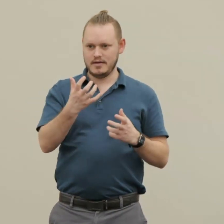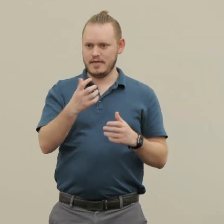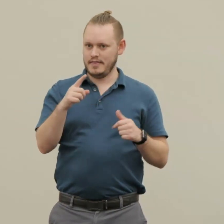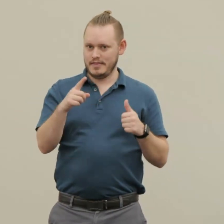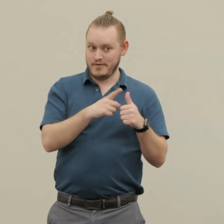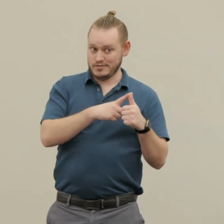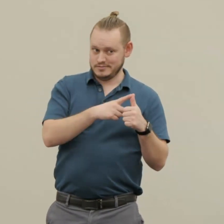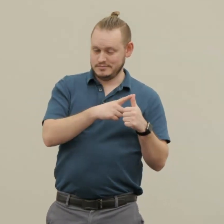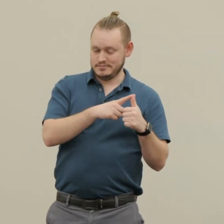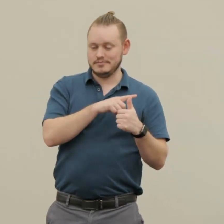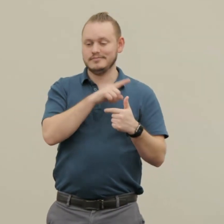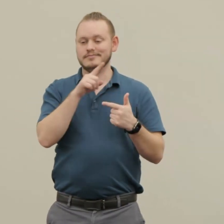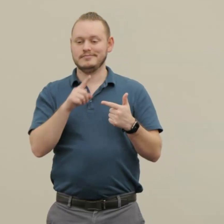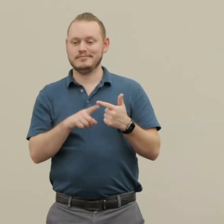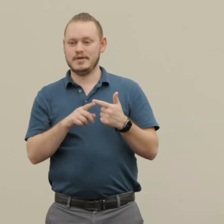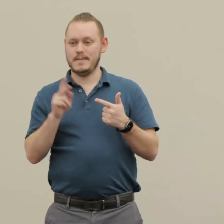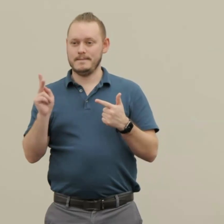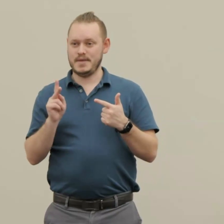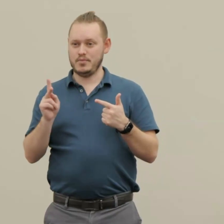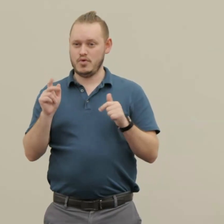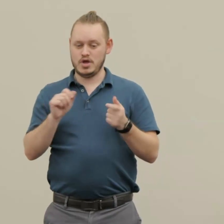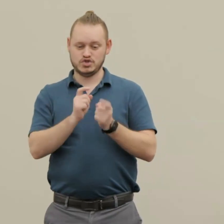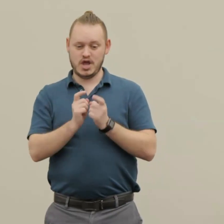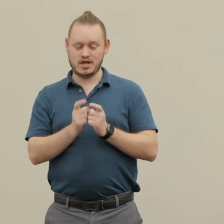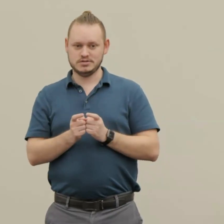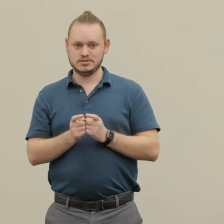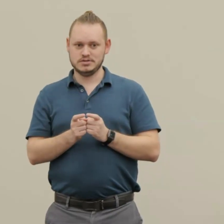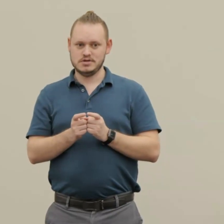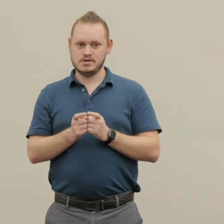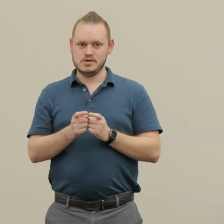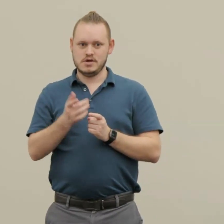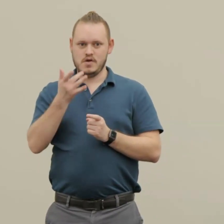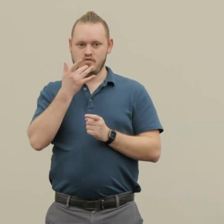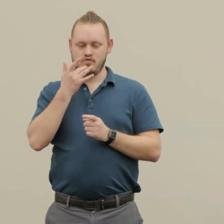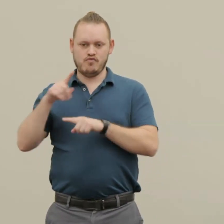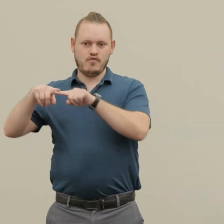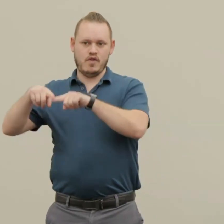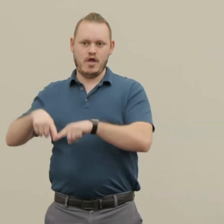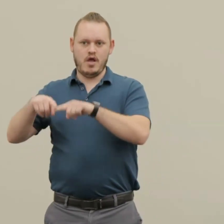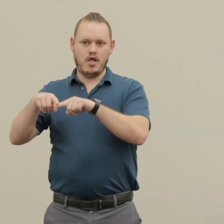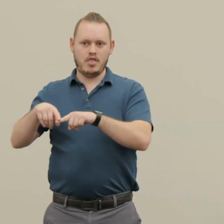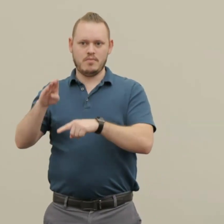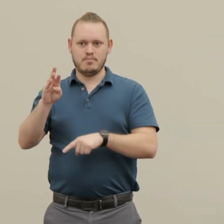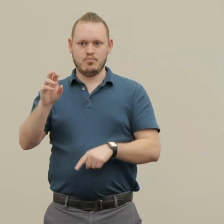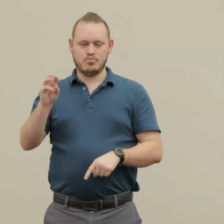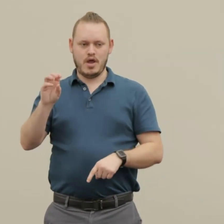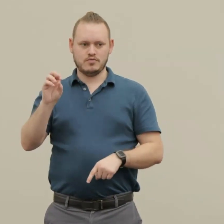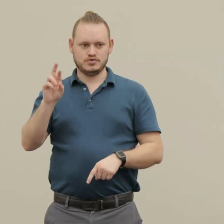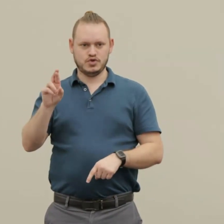first place. And then for people to adjust, I would like to rely on the